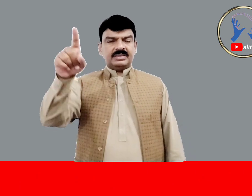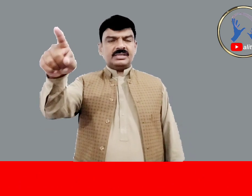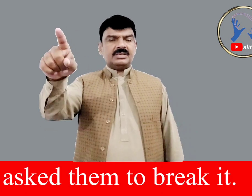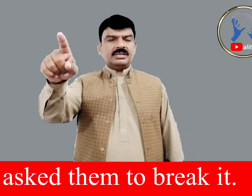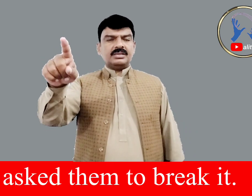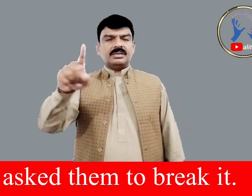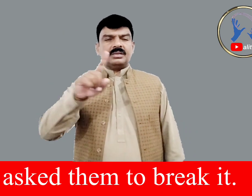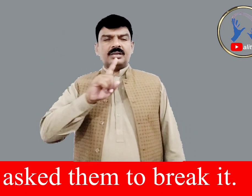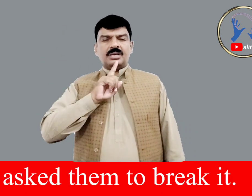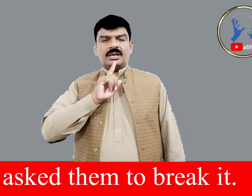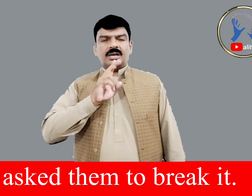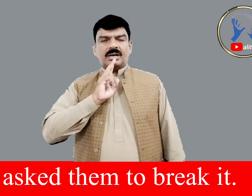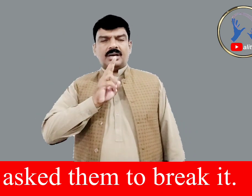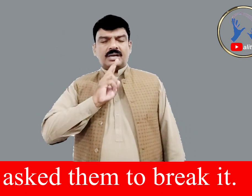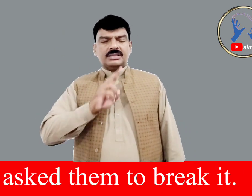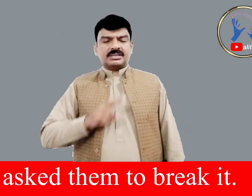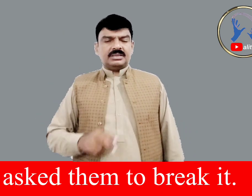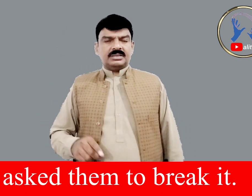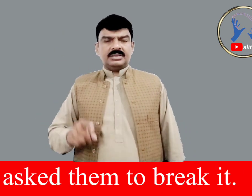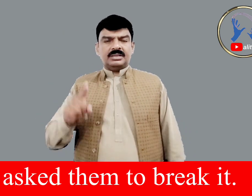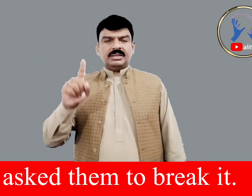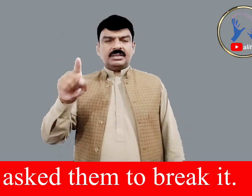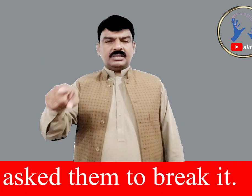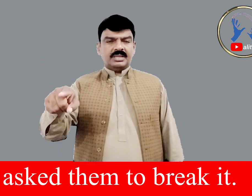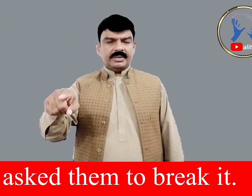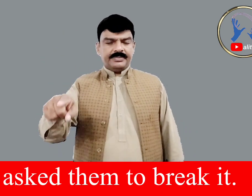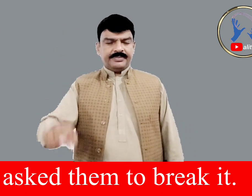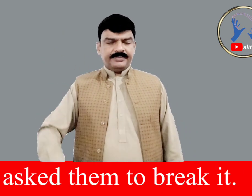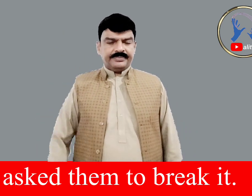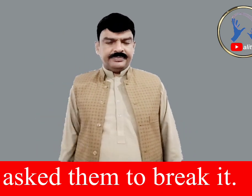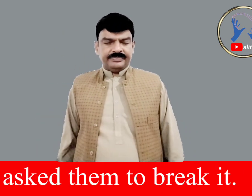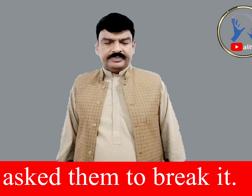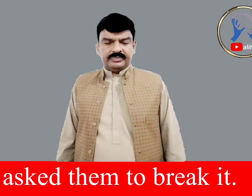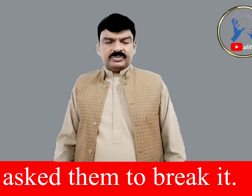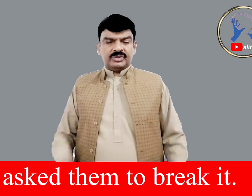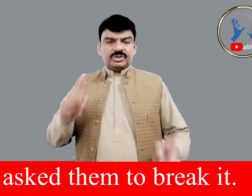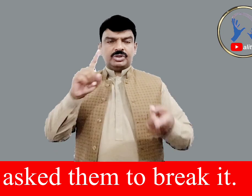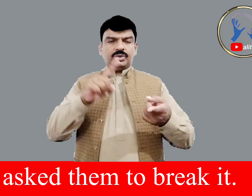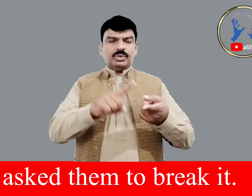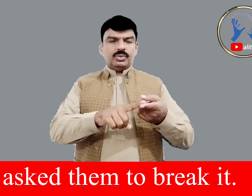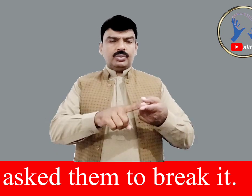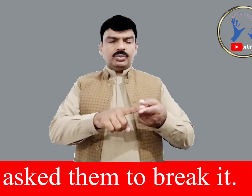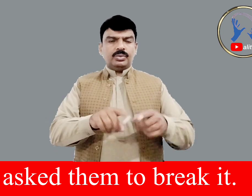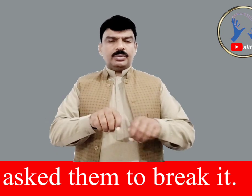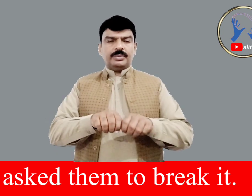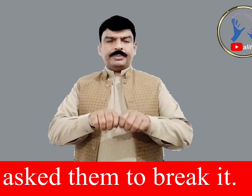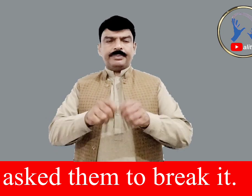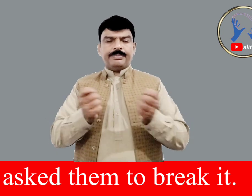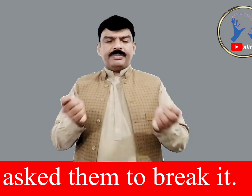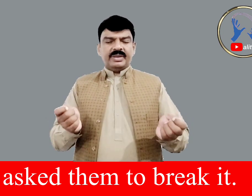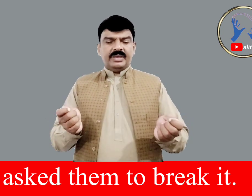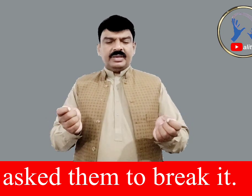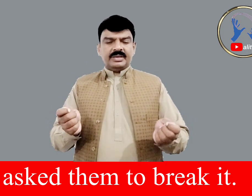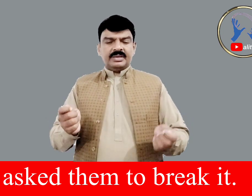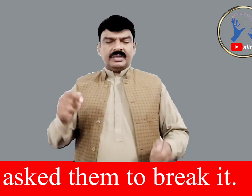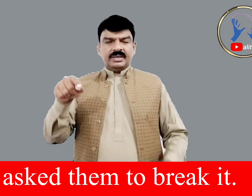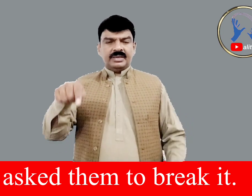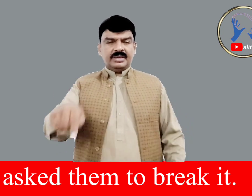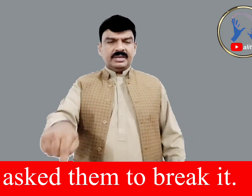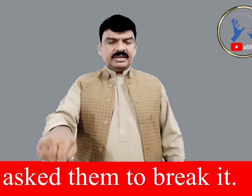He asked them to break